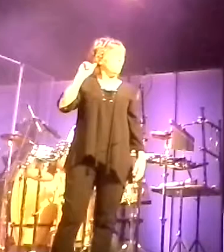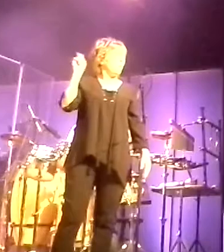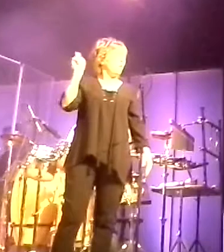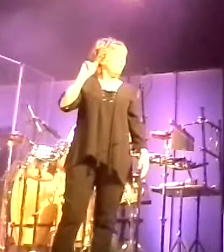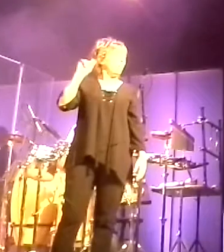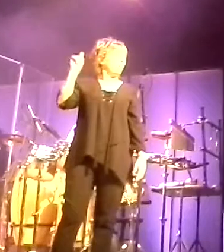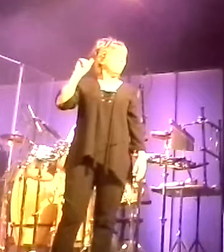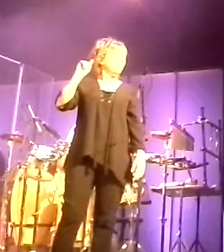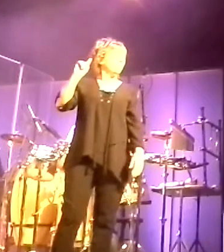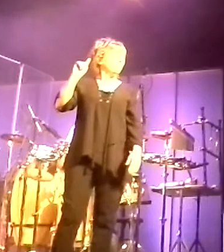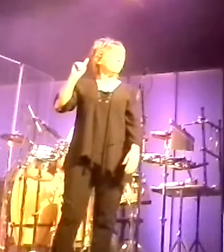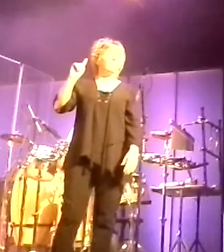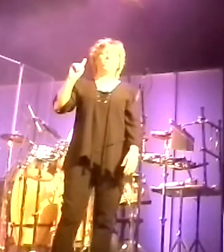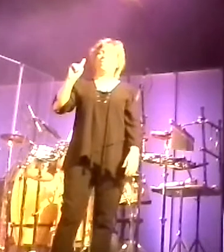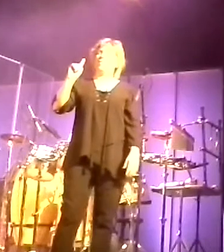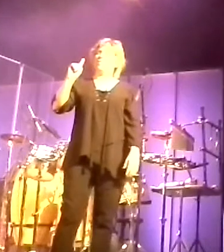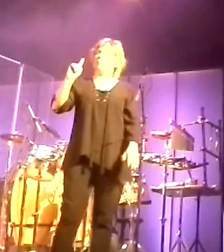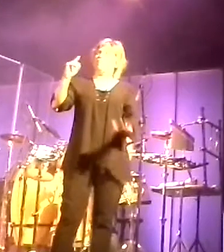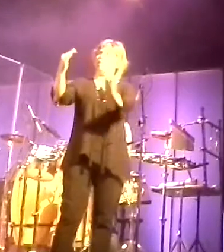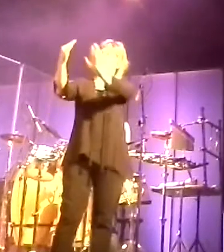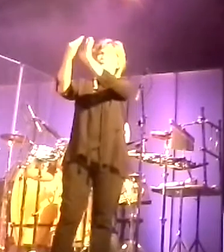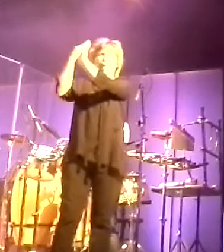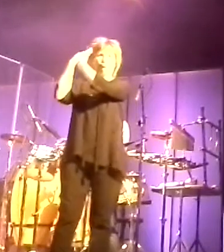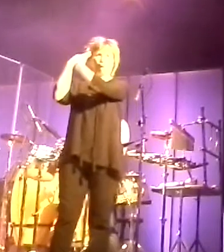undone. Yeah. Your